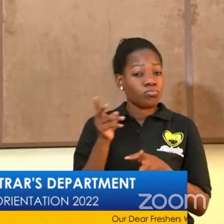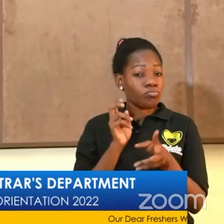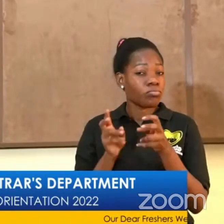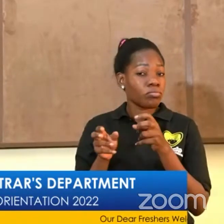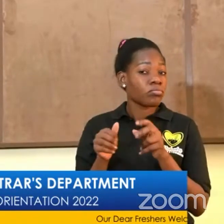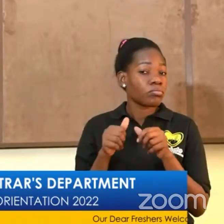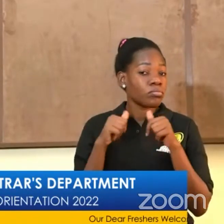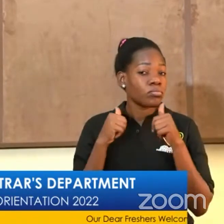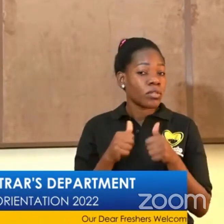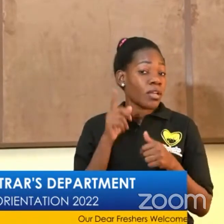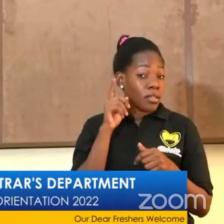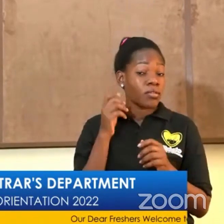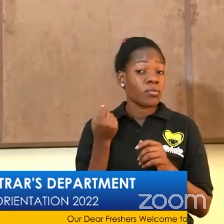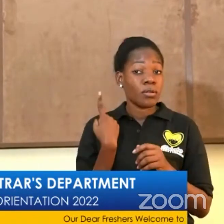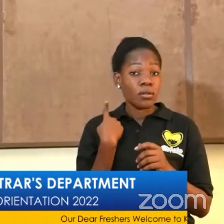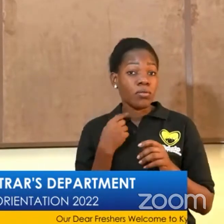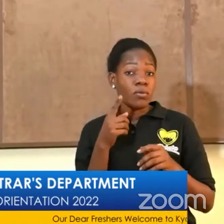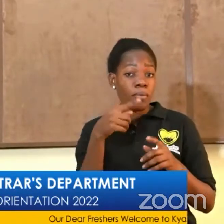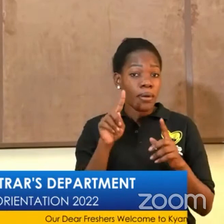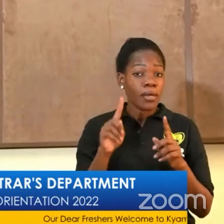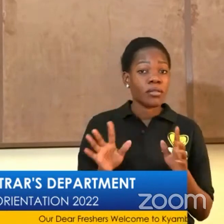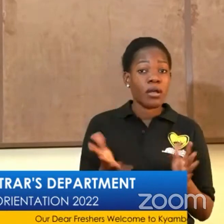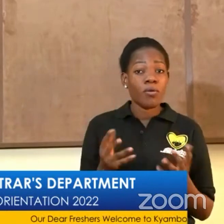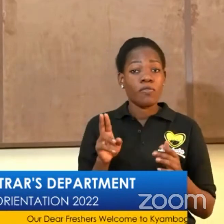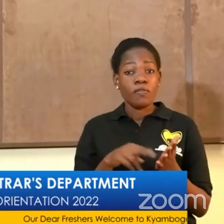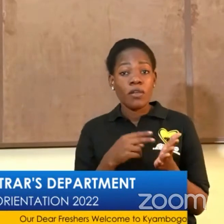have understood how to pass, how to fail.